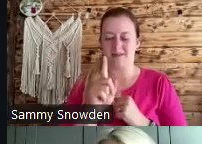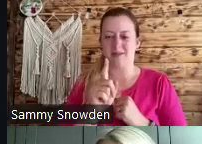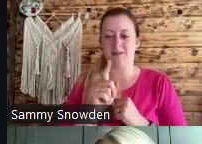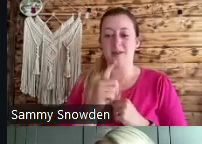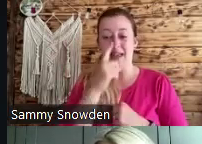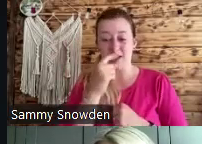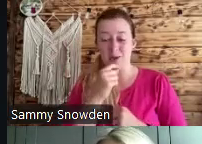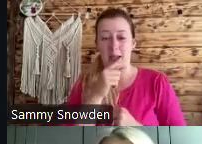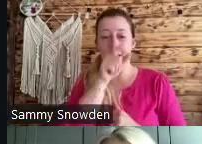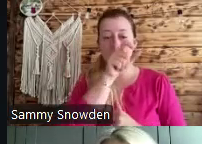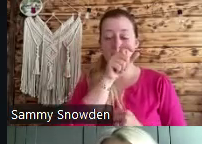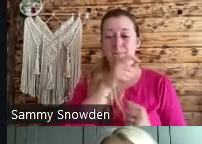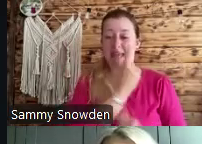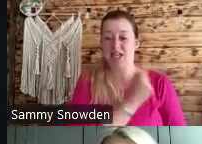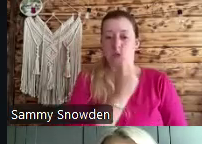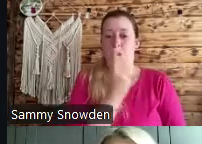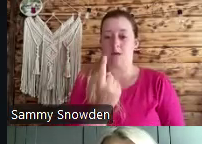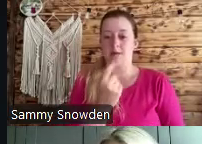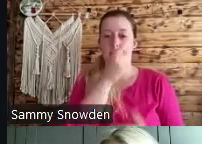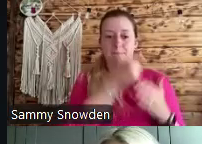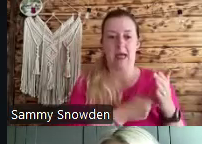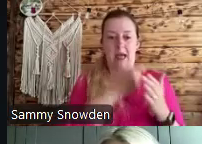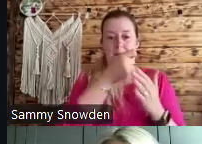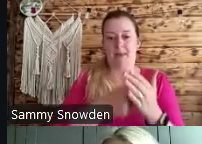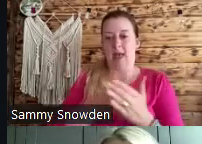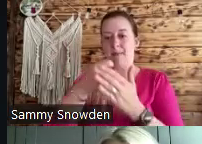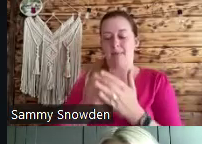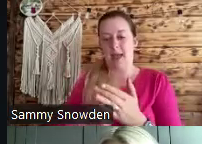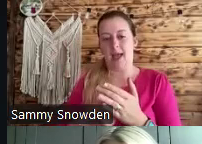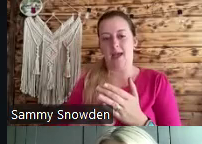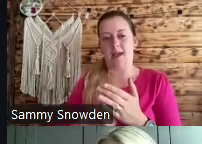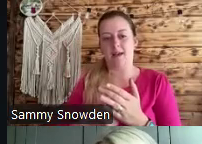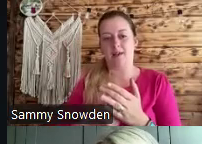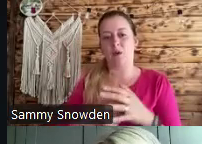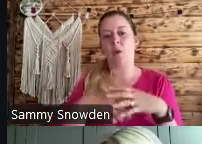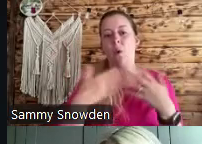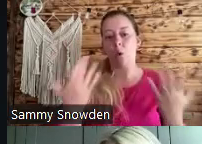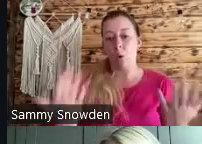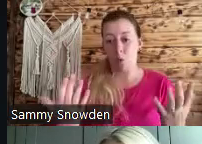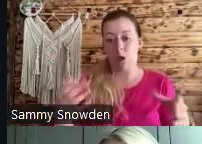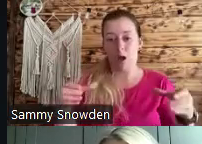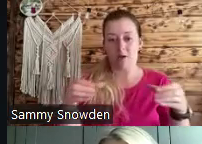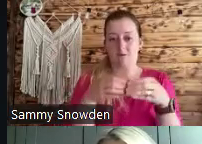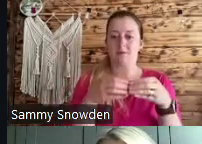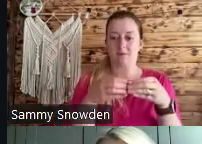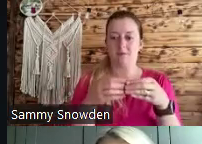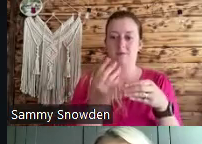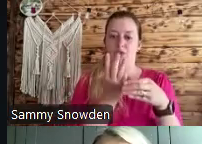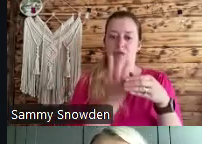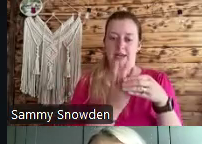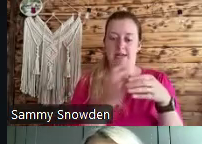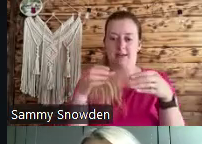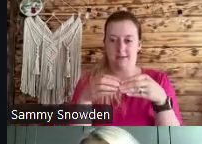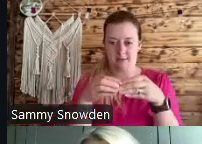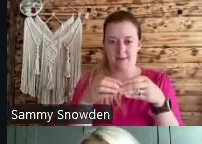individually. You've got your vitamins and minerals, your omegas and essential fatty acids, but you've also got